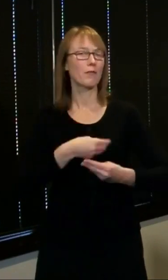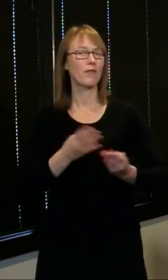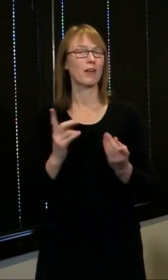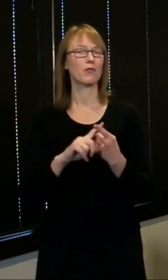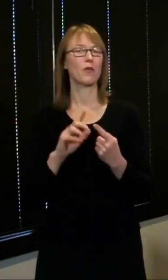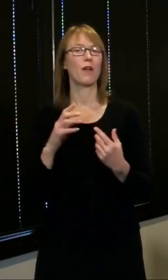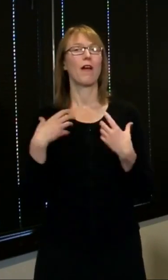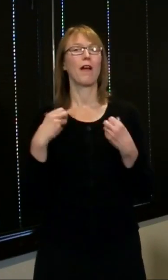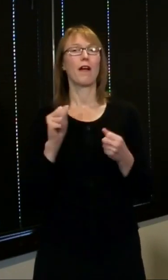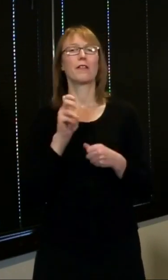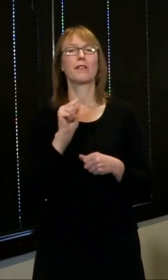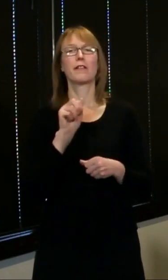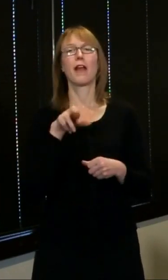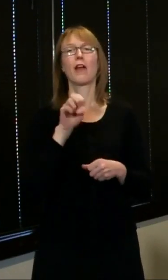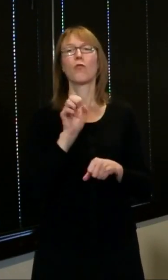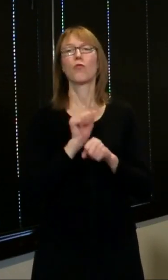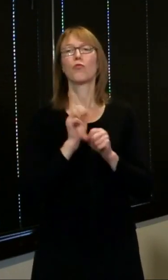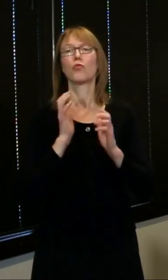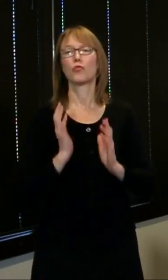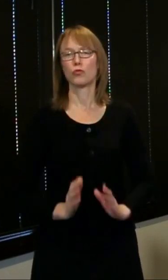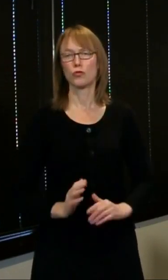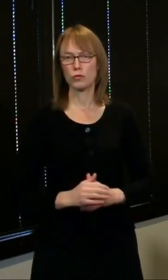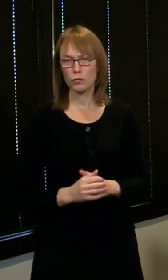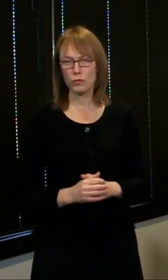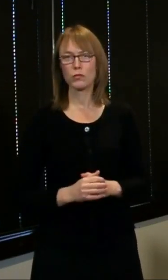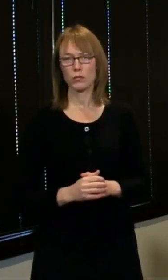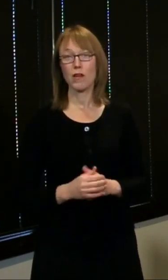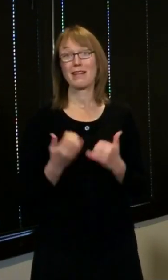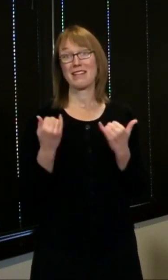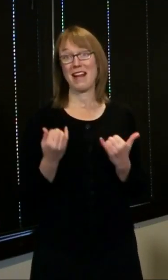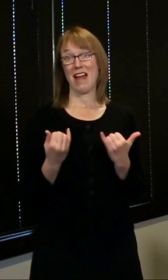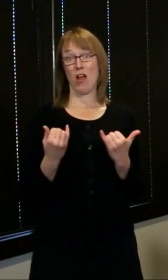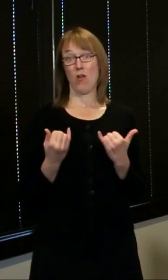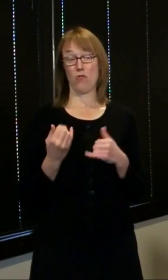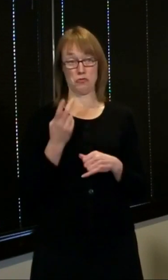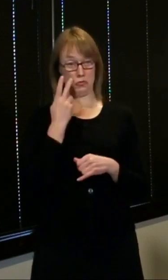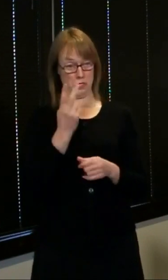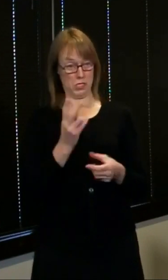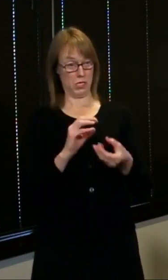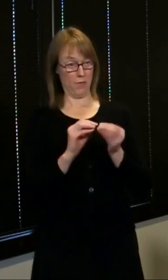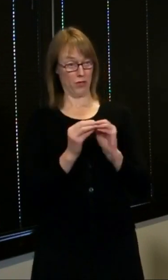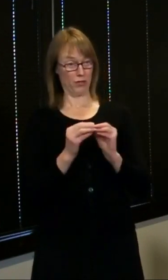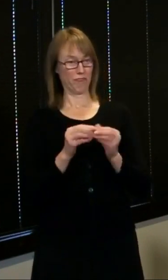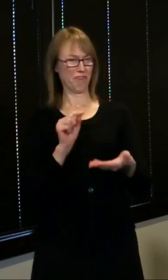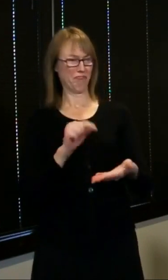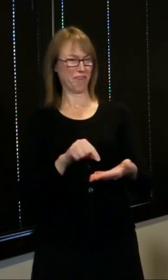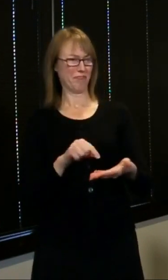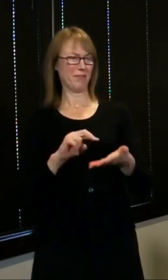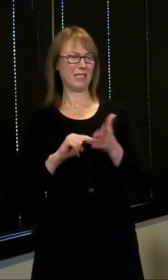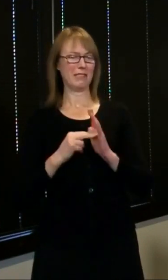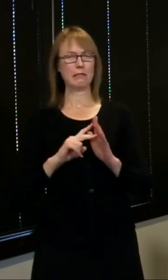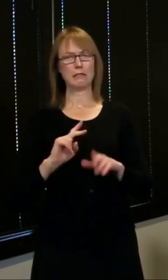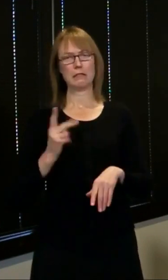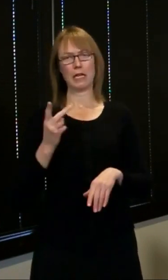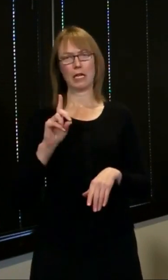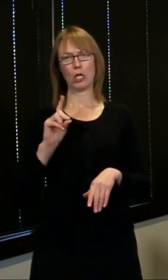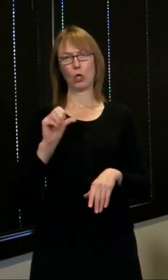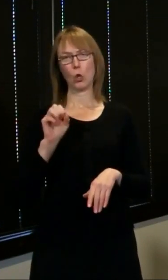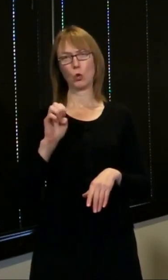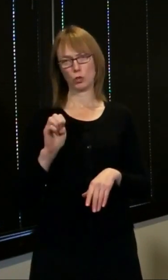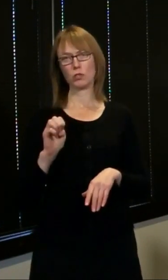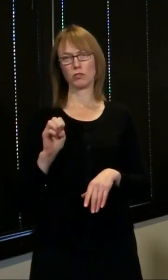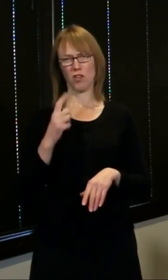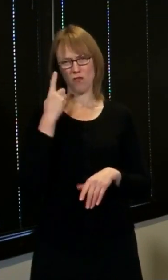originally. And some of these doses are some of those second doses that healthcare workers are receiving as well.